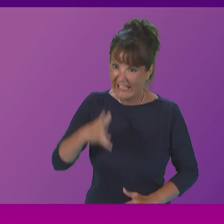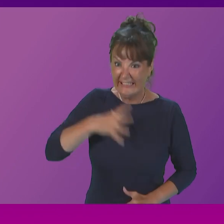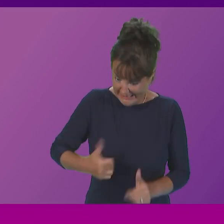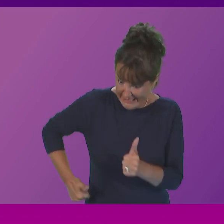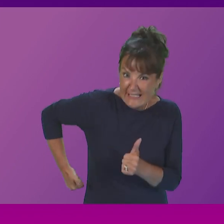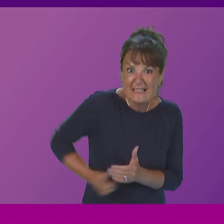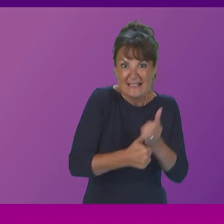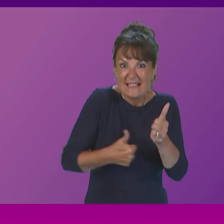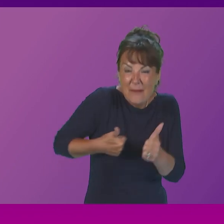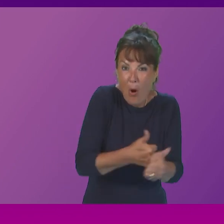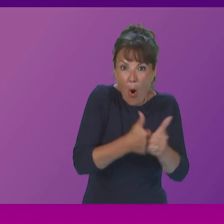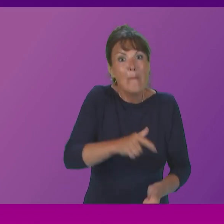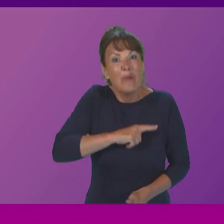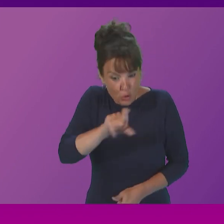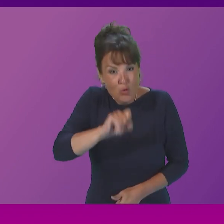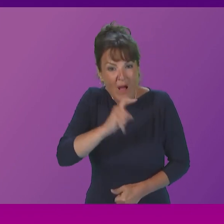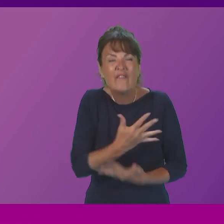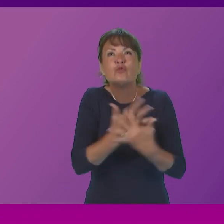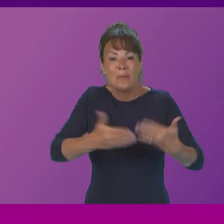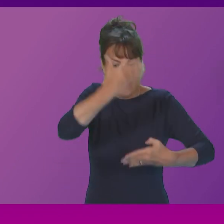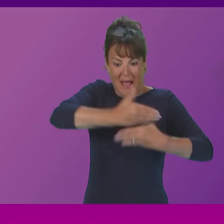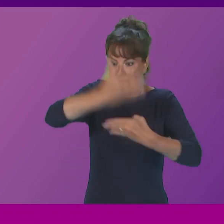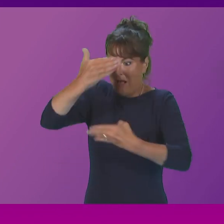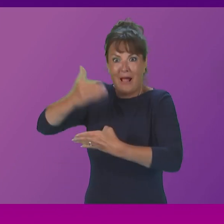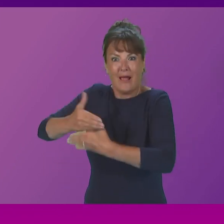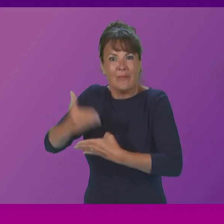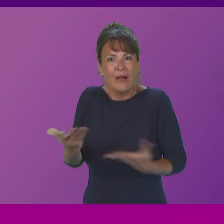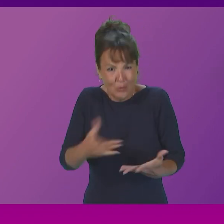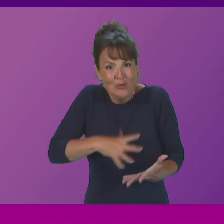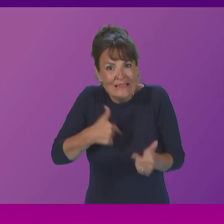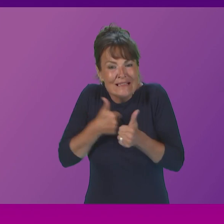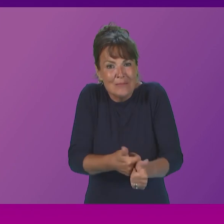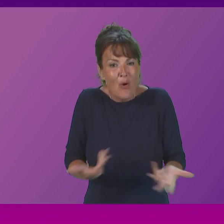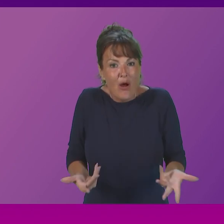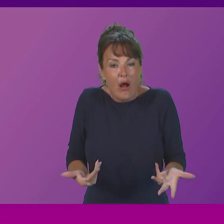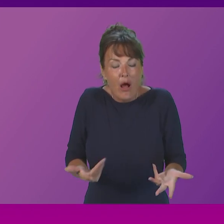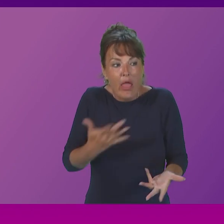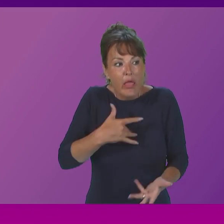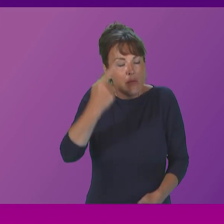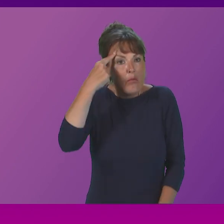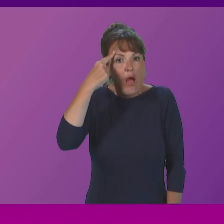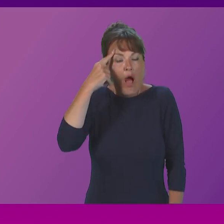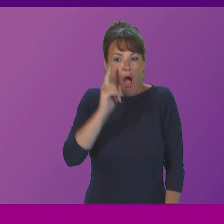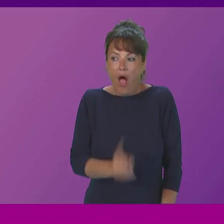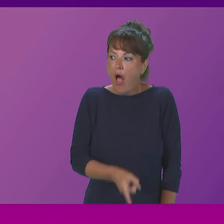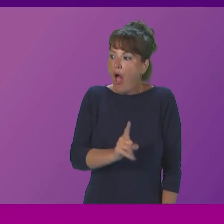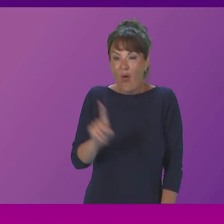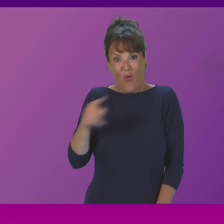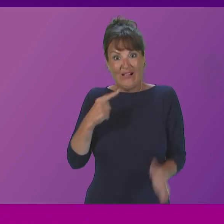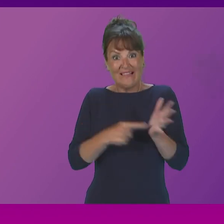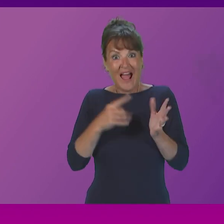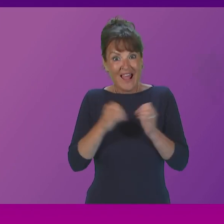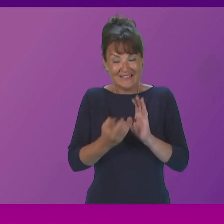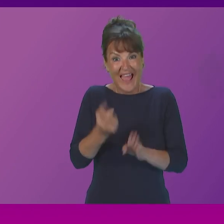you can get because you're going to face every single disadvantage that is unimaginable. And it was at that point that I realised, a bit like what Talat said earlier